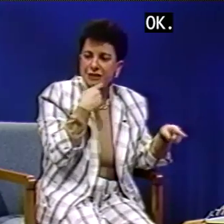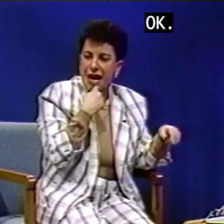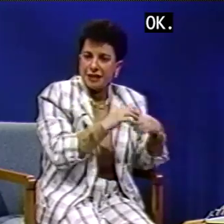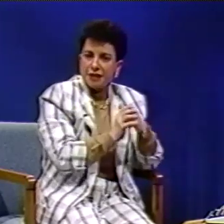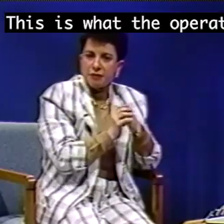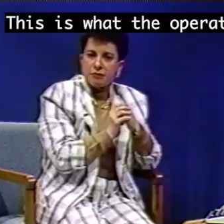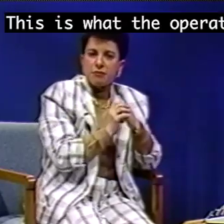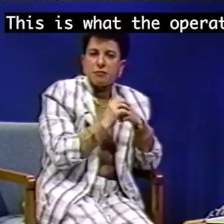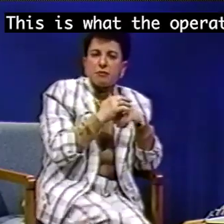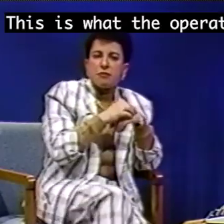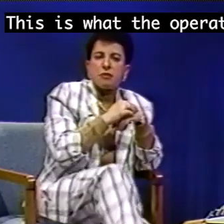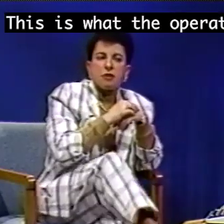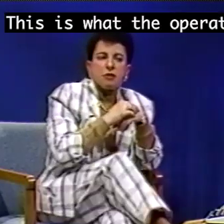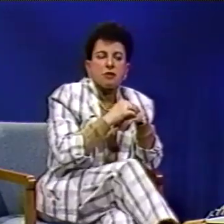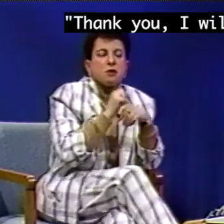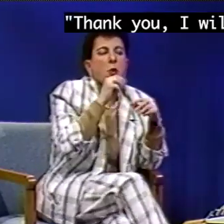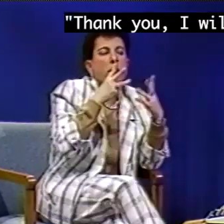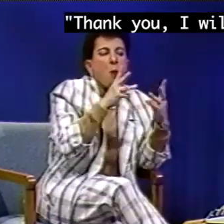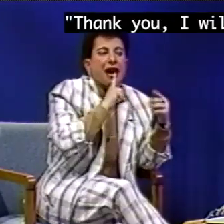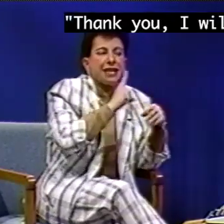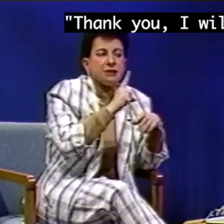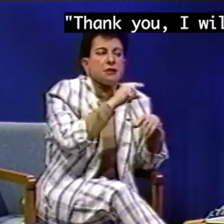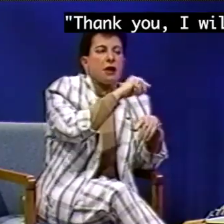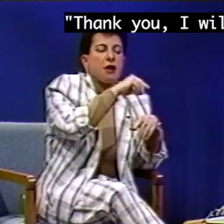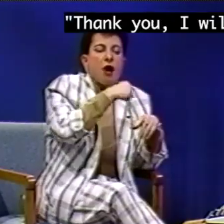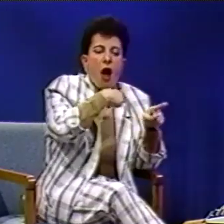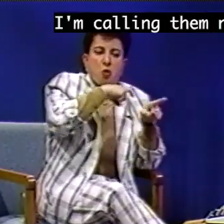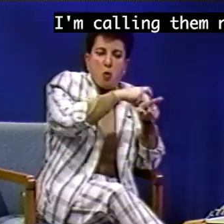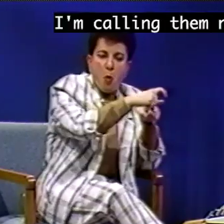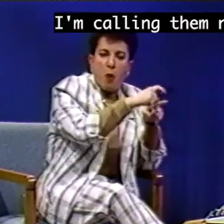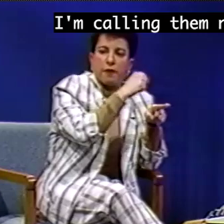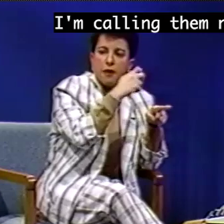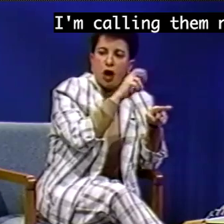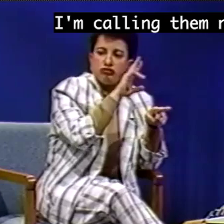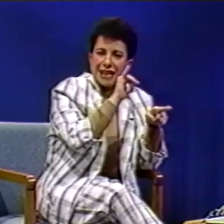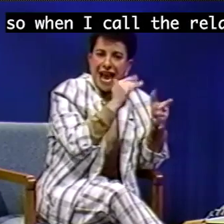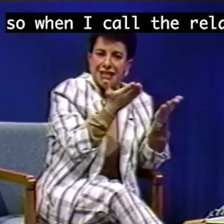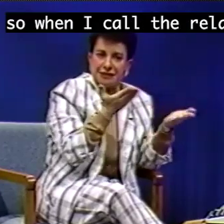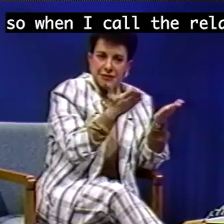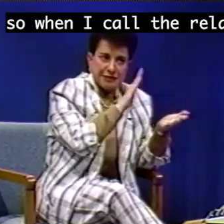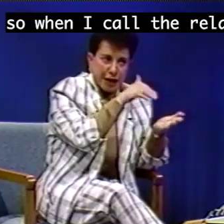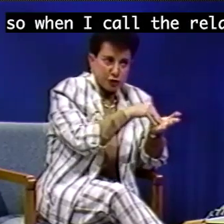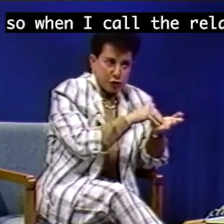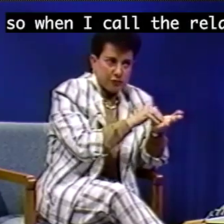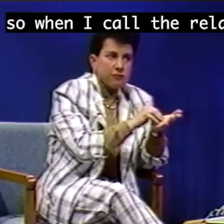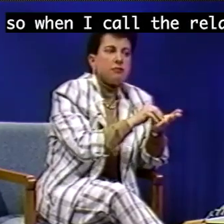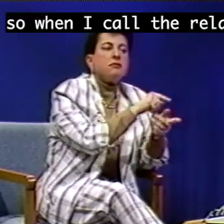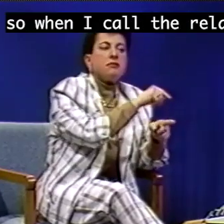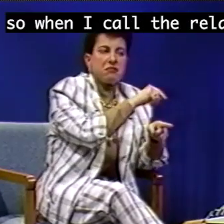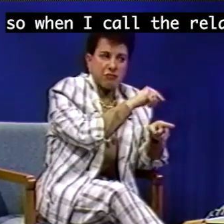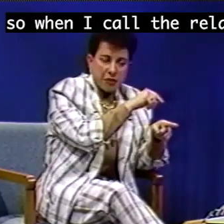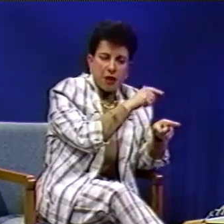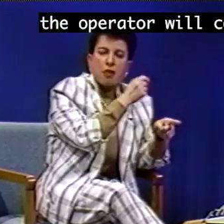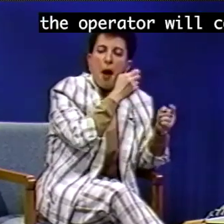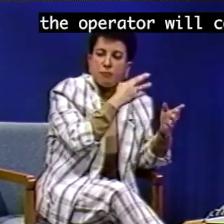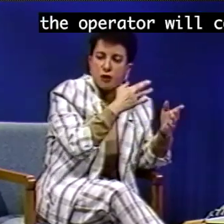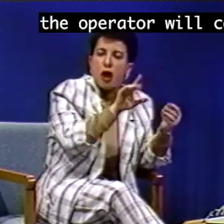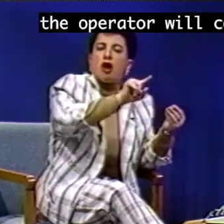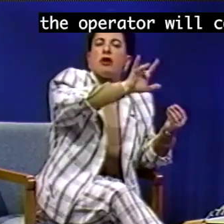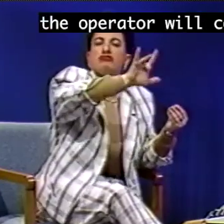Okay, this is what the operator said. Thank you. I'm calling them now. So when I call the relay center,